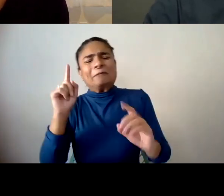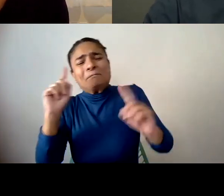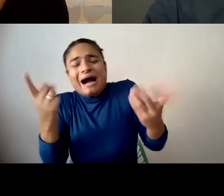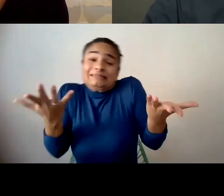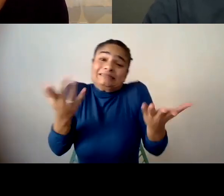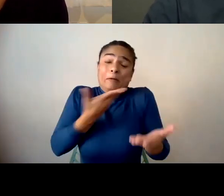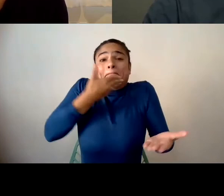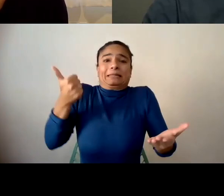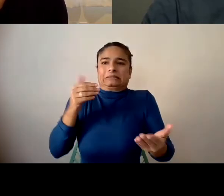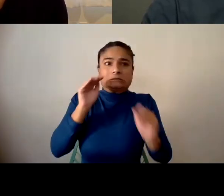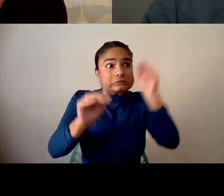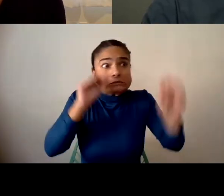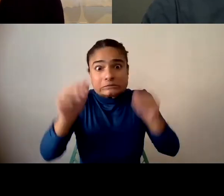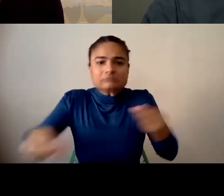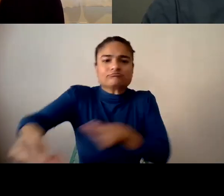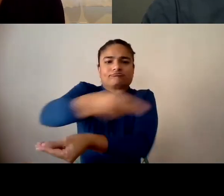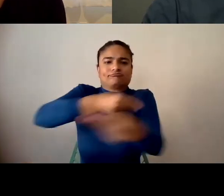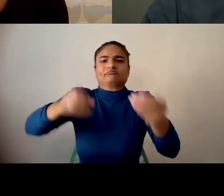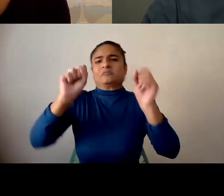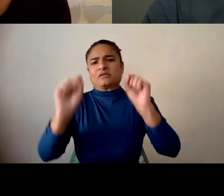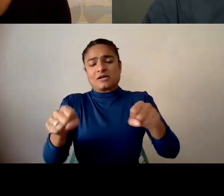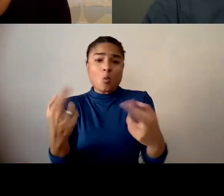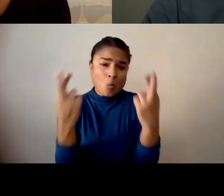But yeah, I hope that helps a little bit.